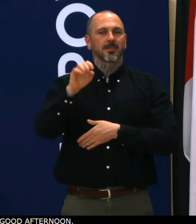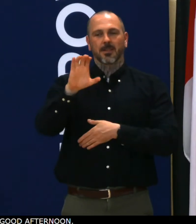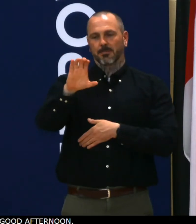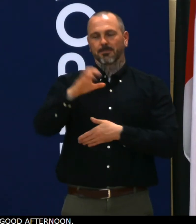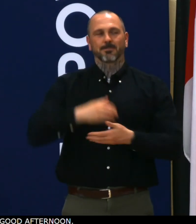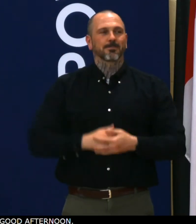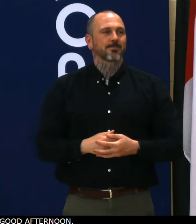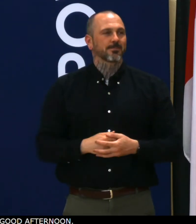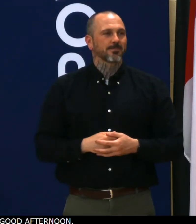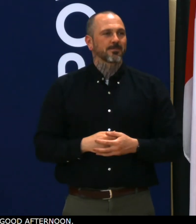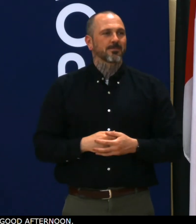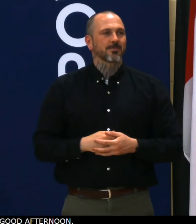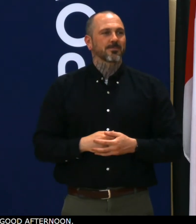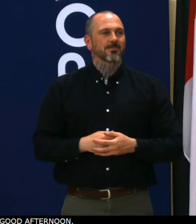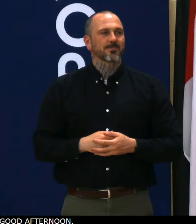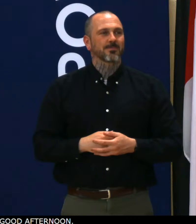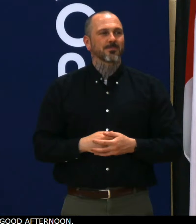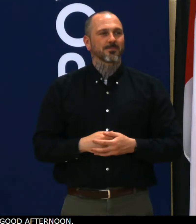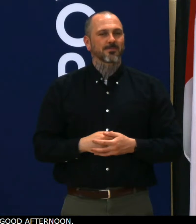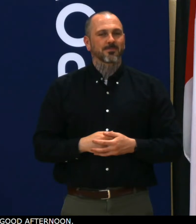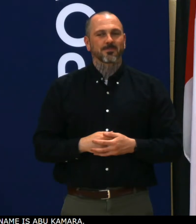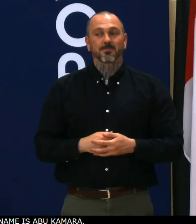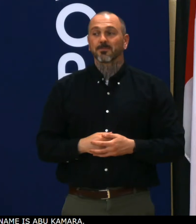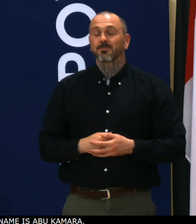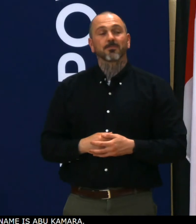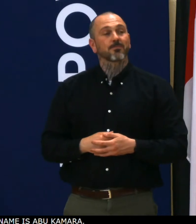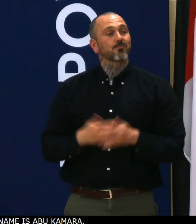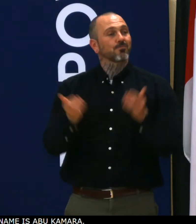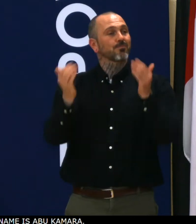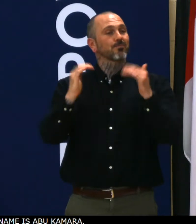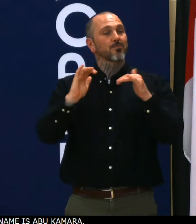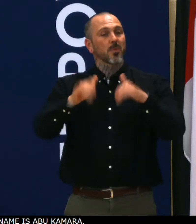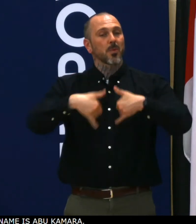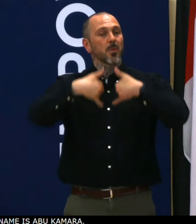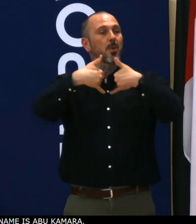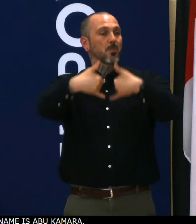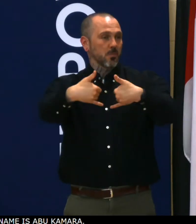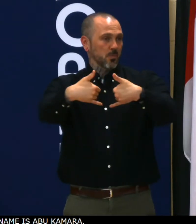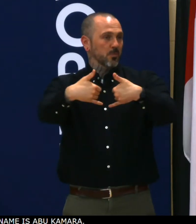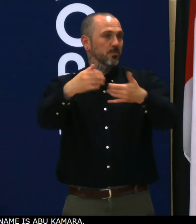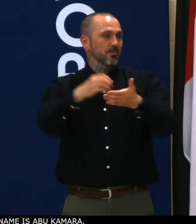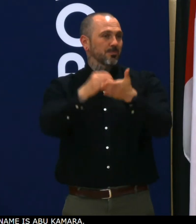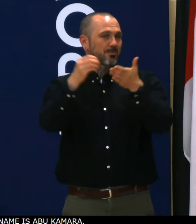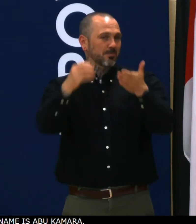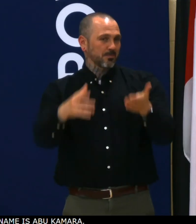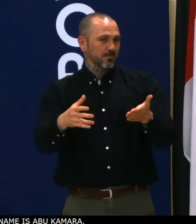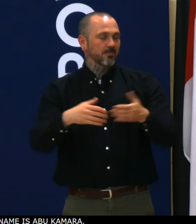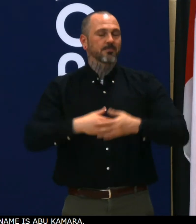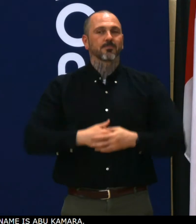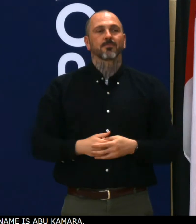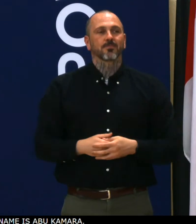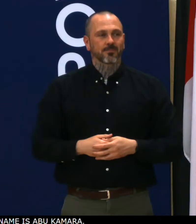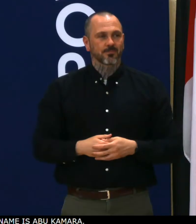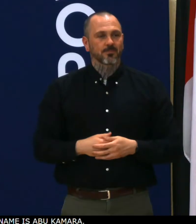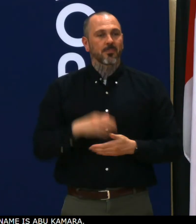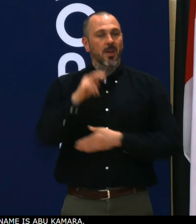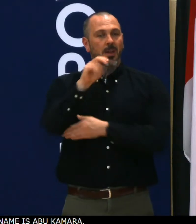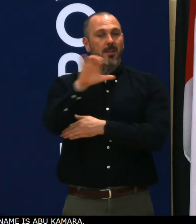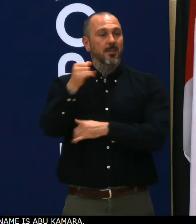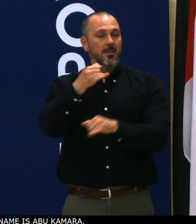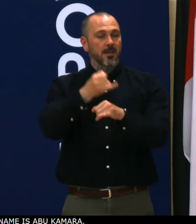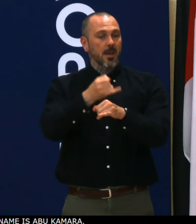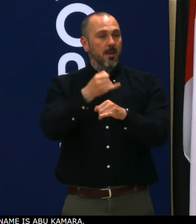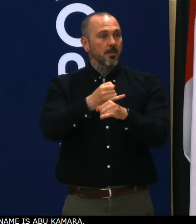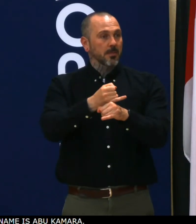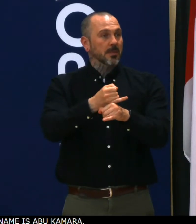now have the pleasure of presenting the Student Major Awards. Each NSCC